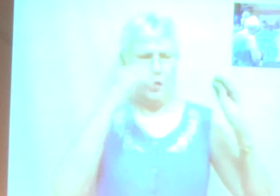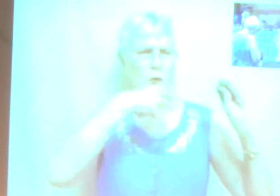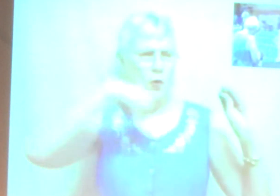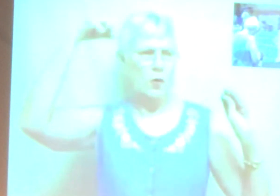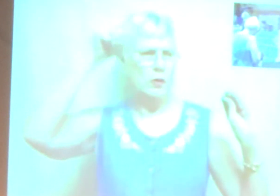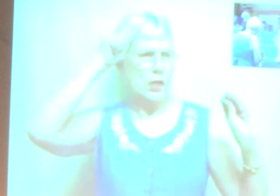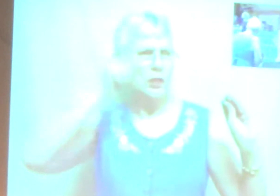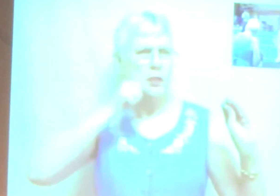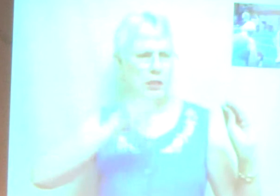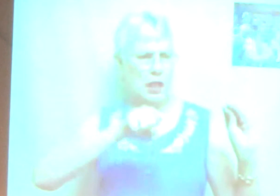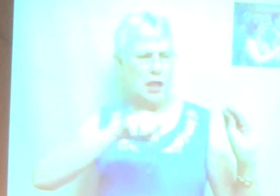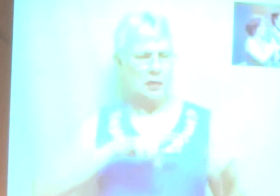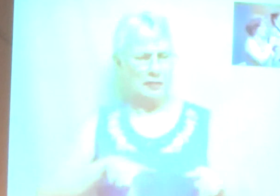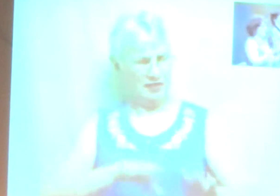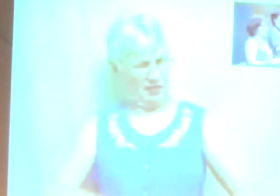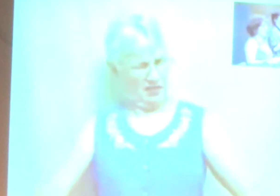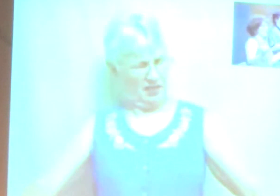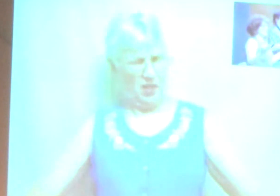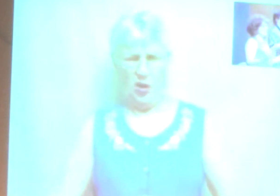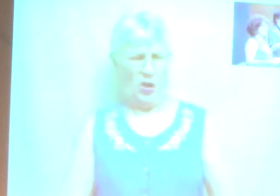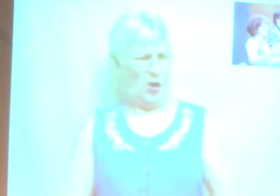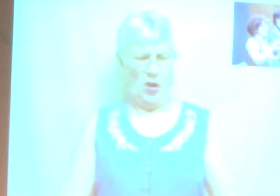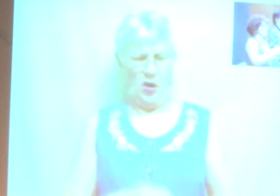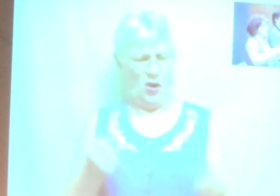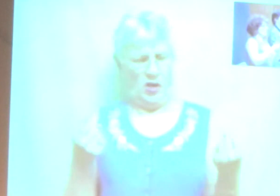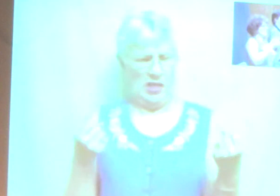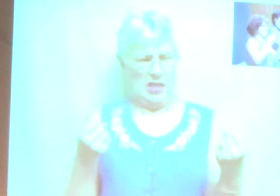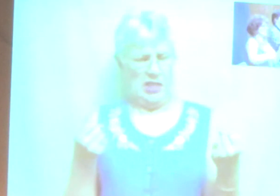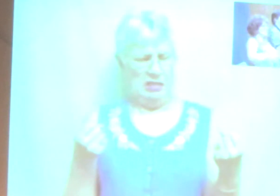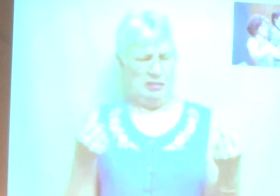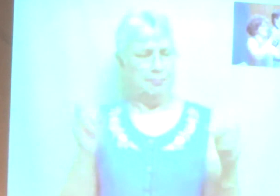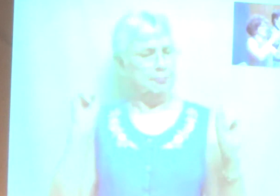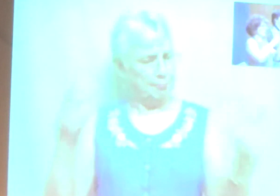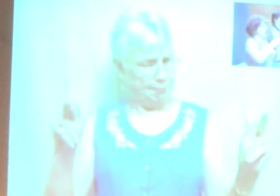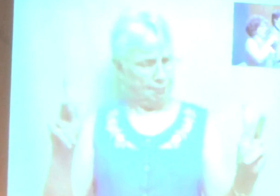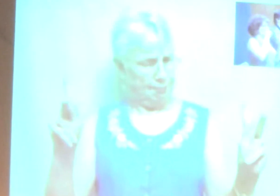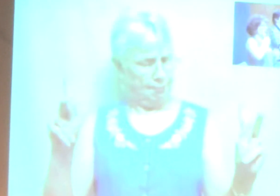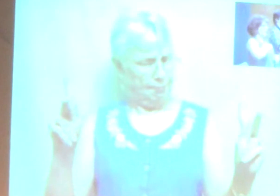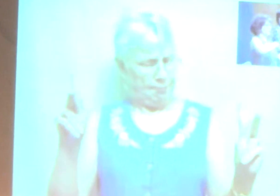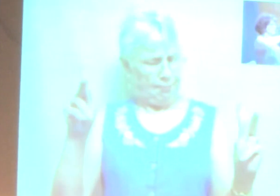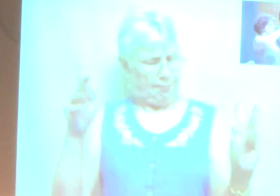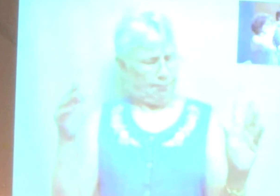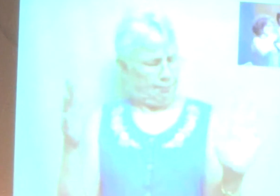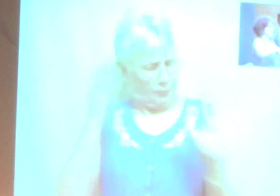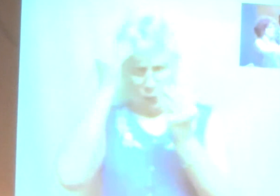No. You know, I teach overdubs, but children, no. I kept driving.